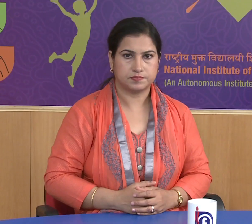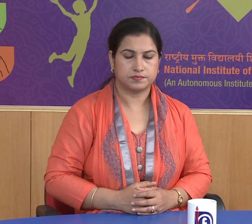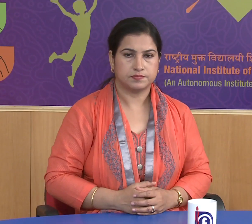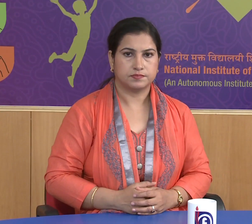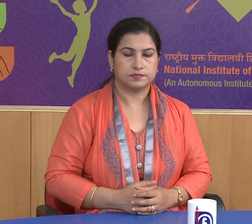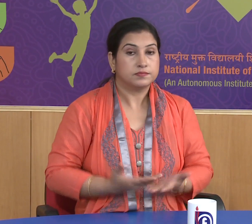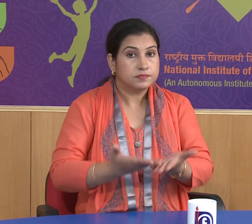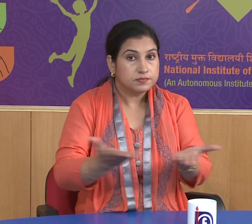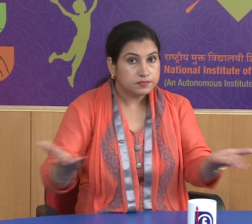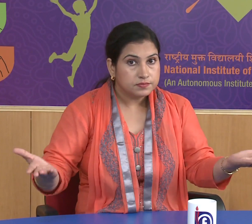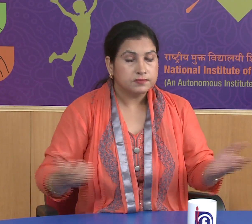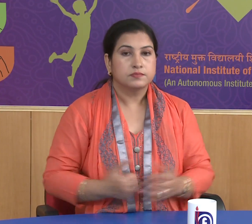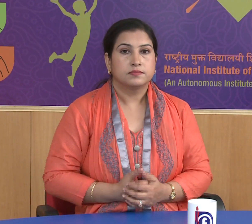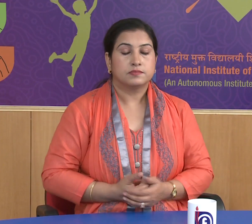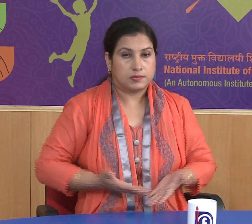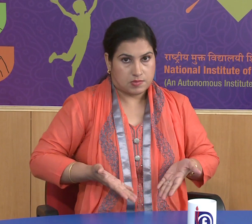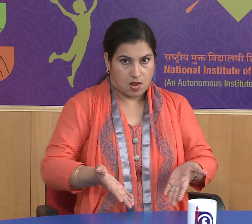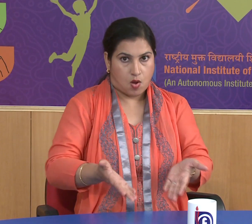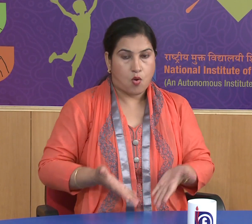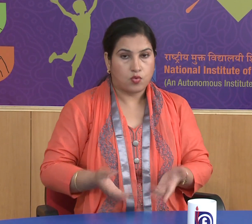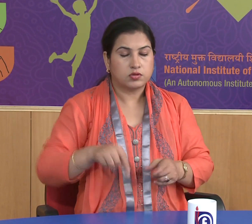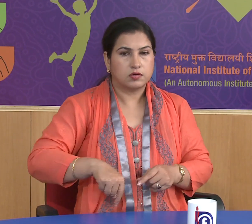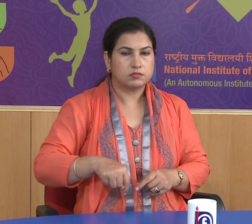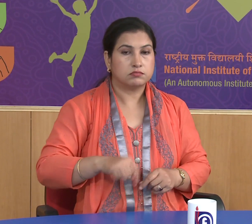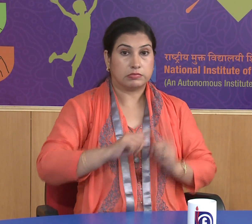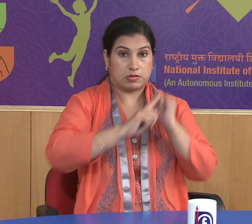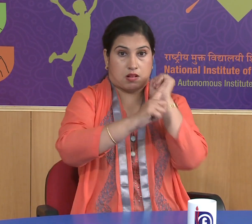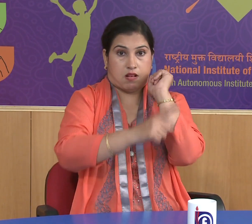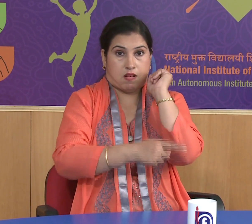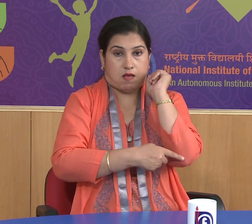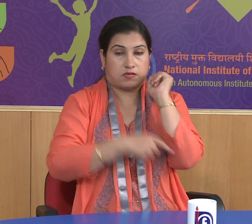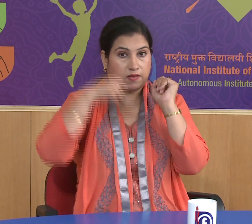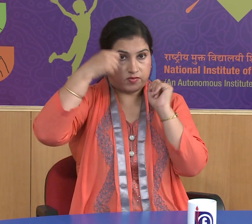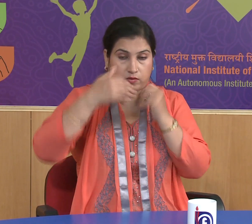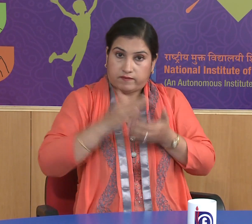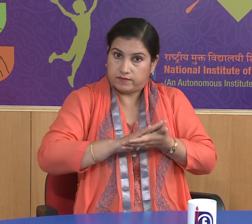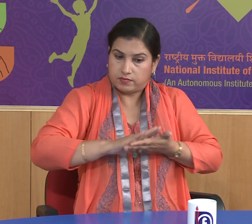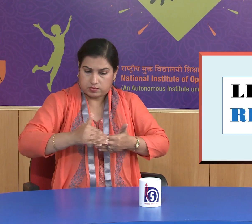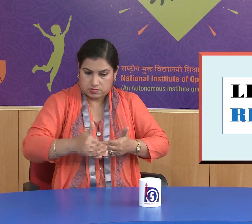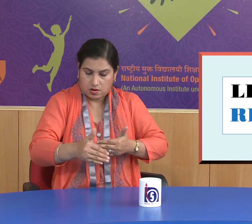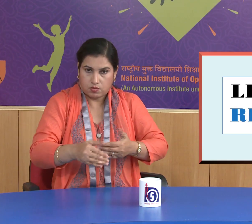Dear learners, now that we have reached the end of this lesson, it's time to revise